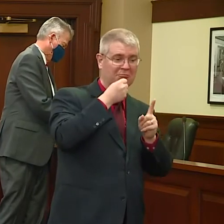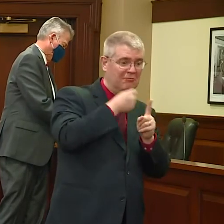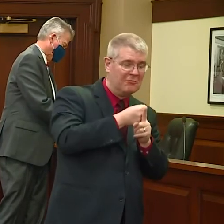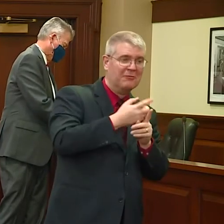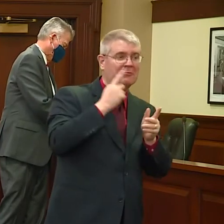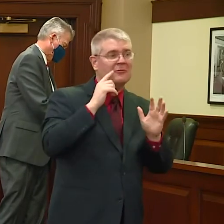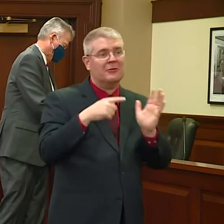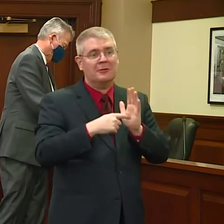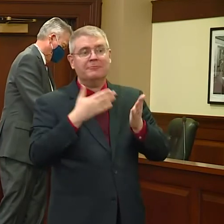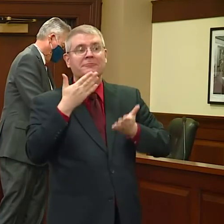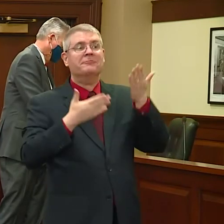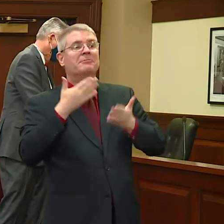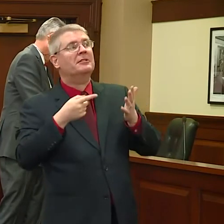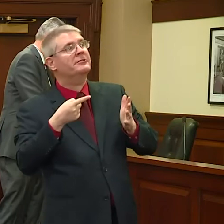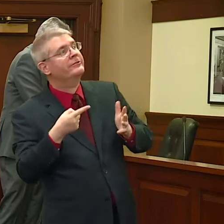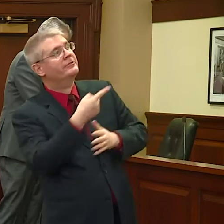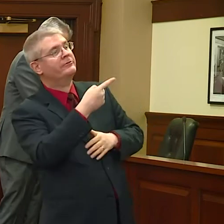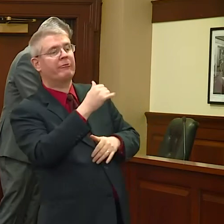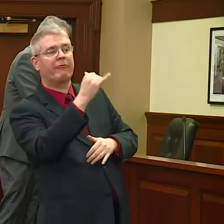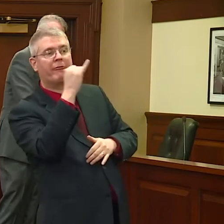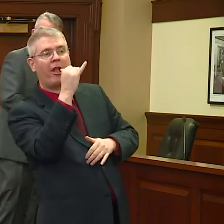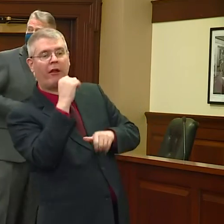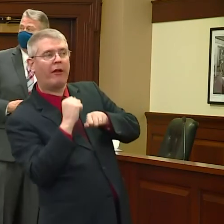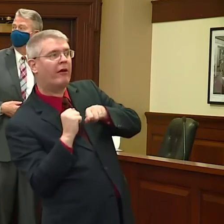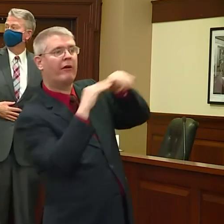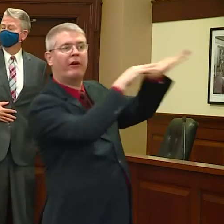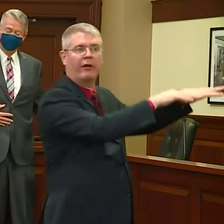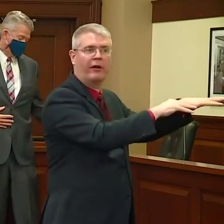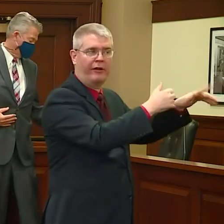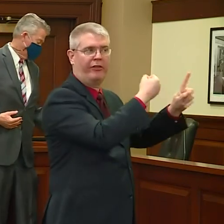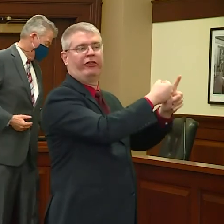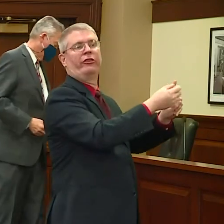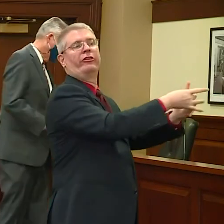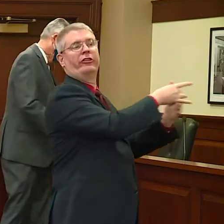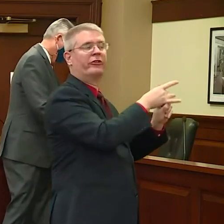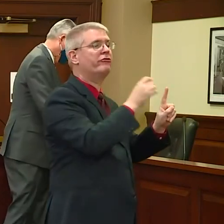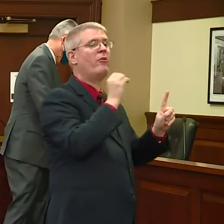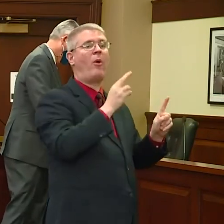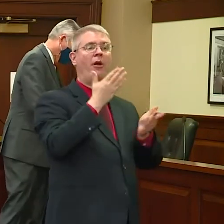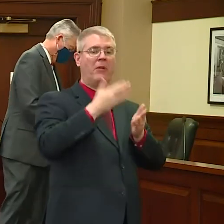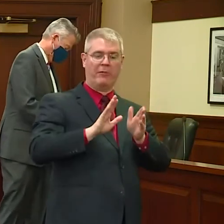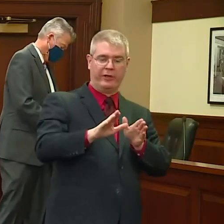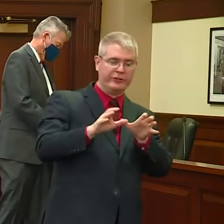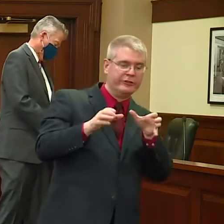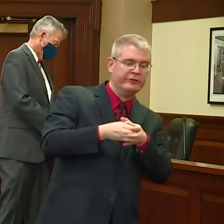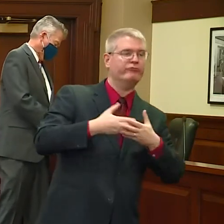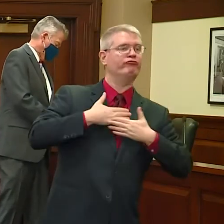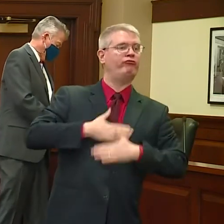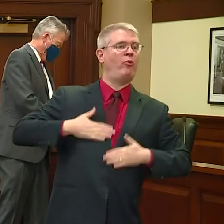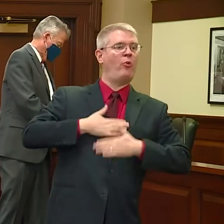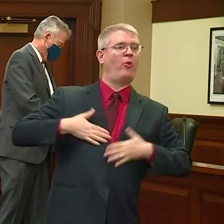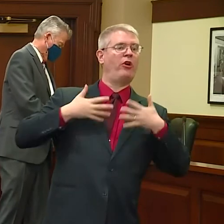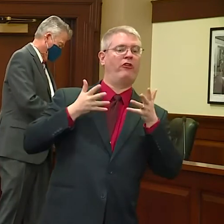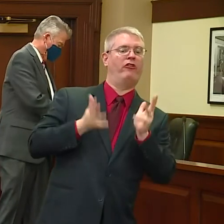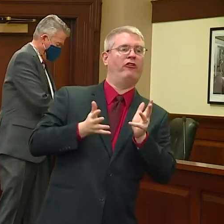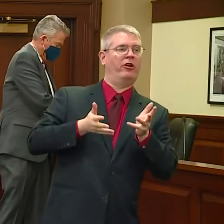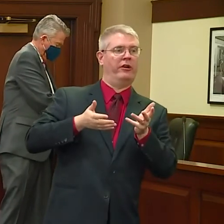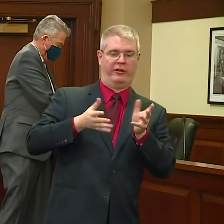universities. I think they're working very, very hard to try to bring their numbers down and to work with their students